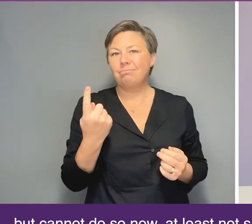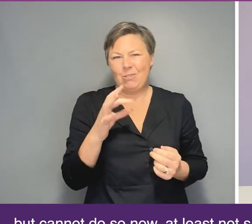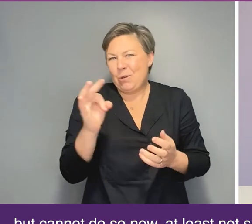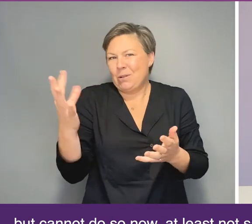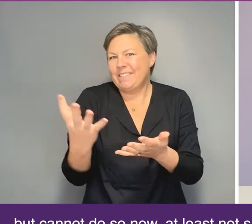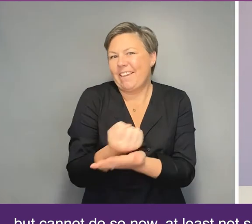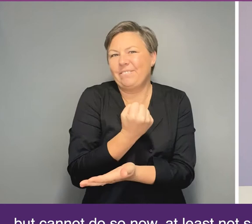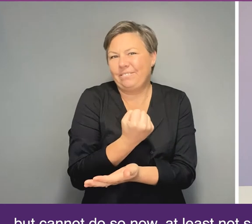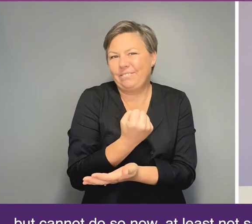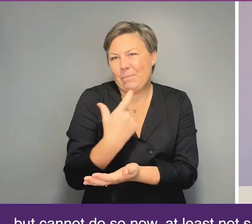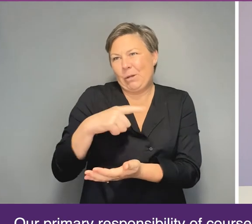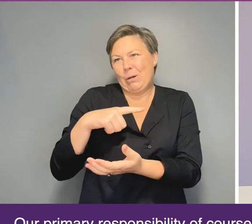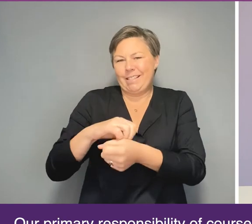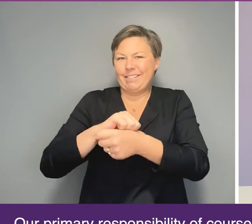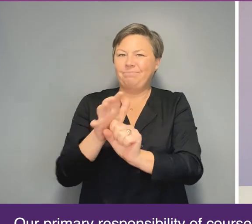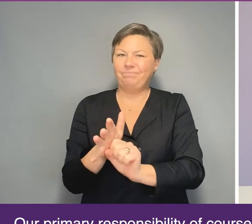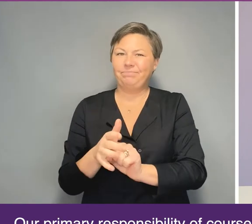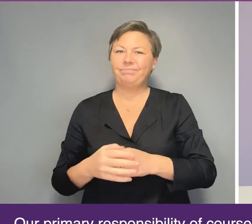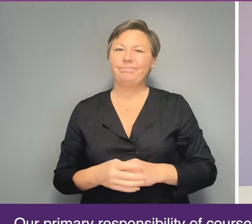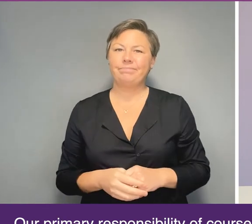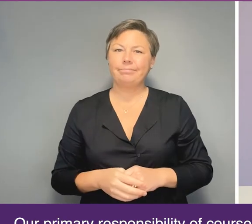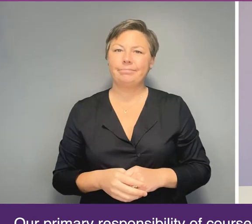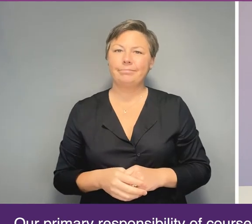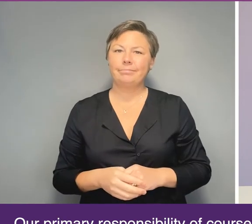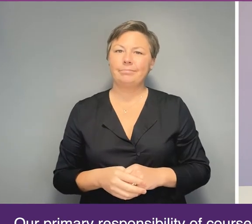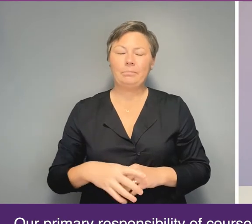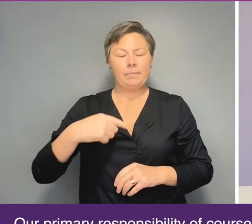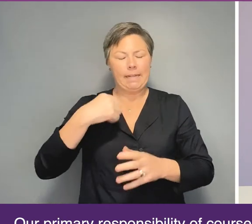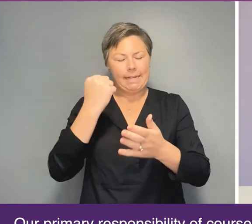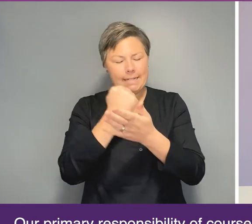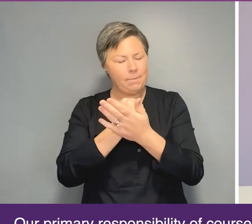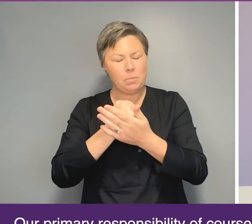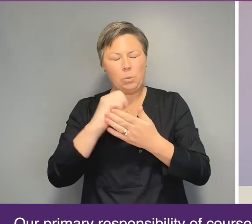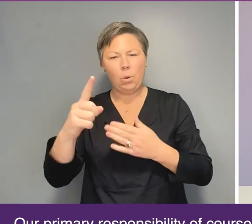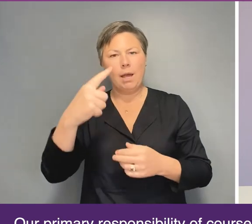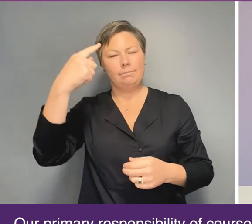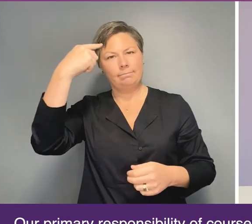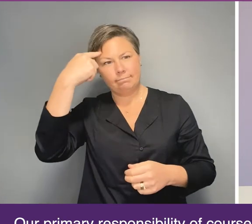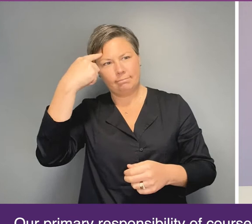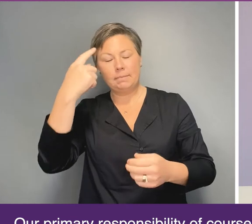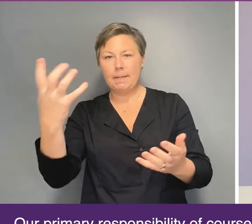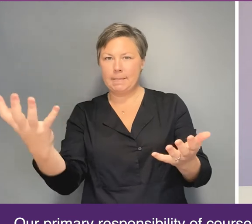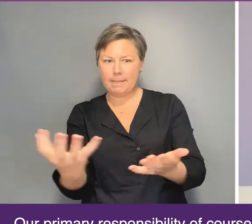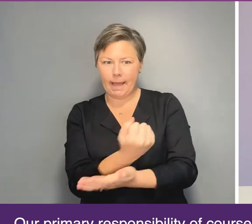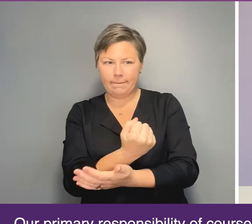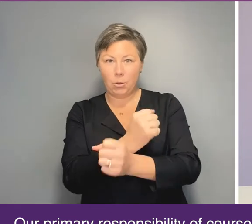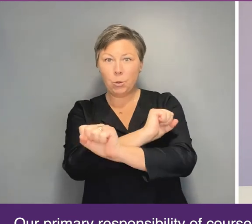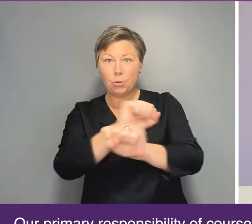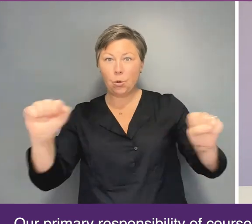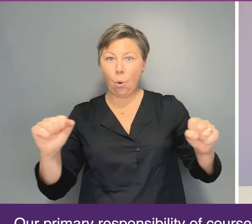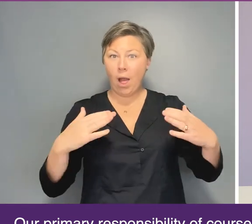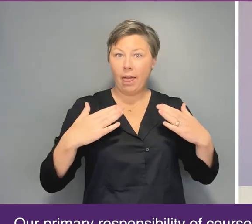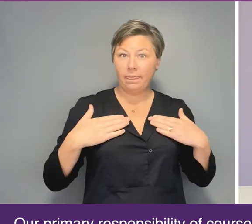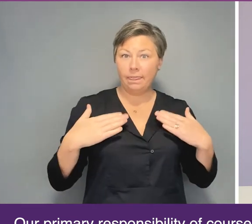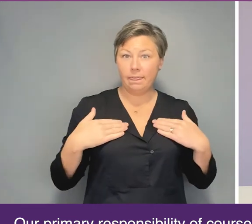under the present conditions. Our primary responsibility, of course, is to protect the health and safety of our staff,